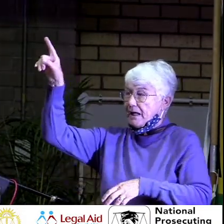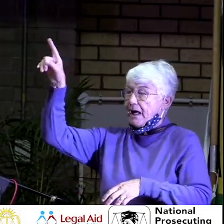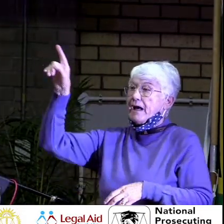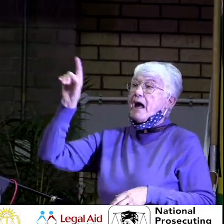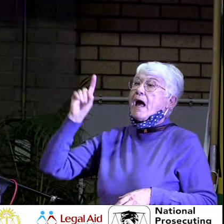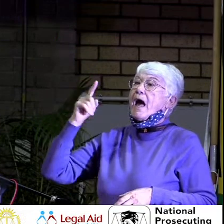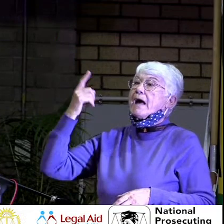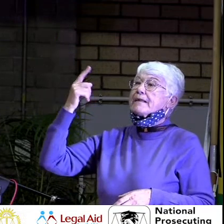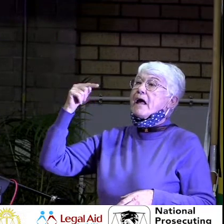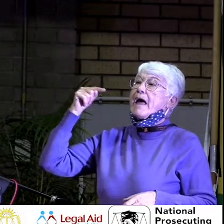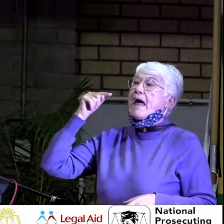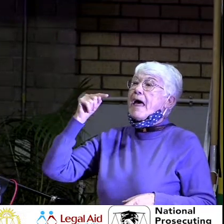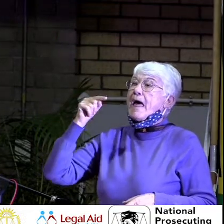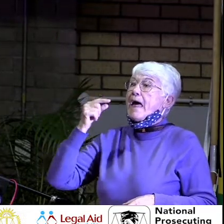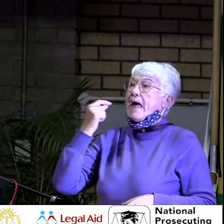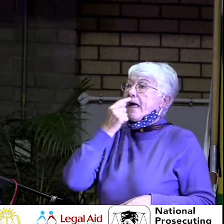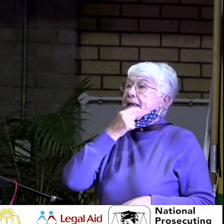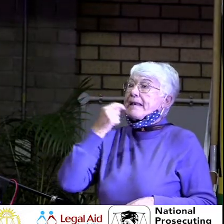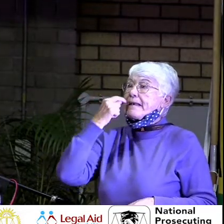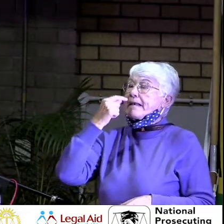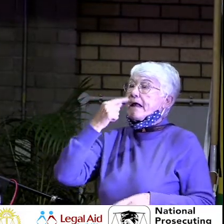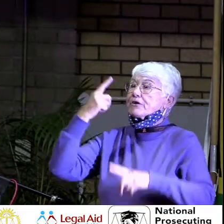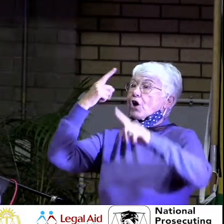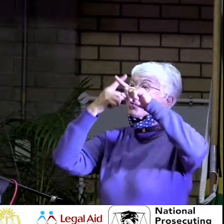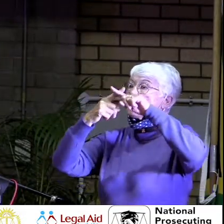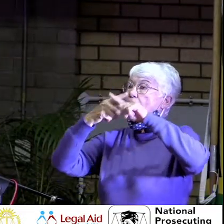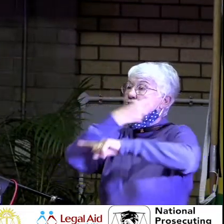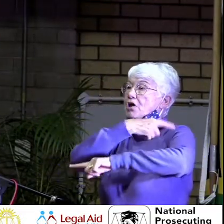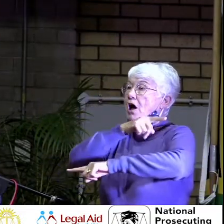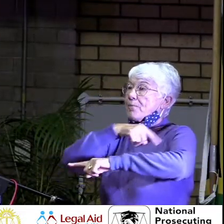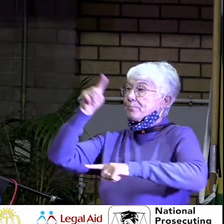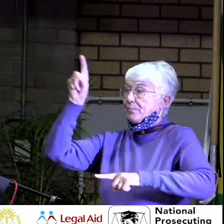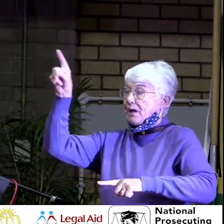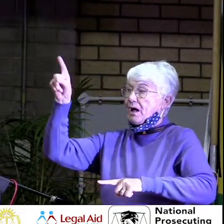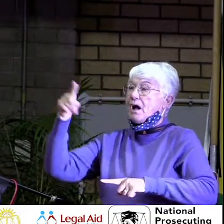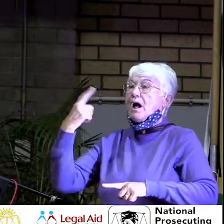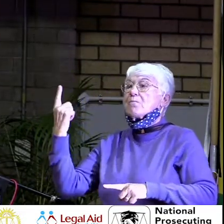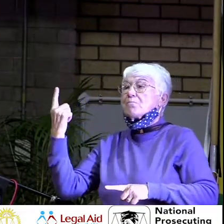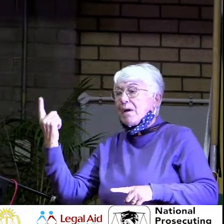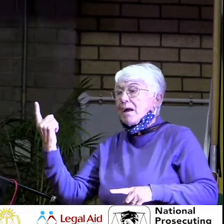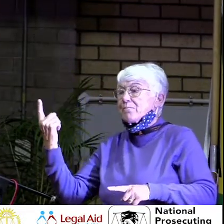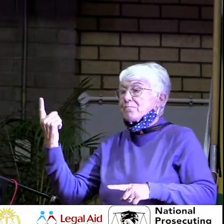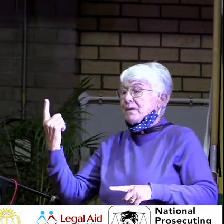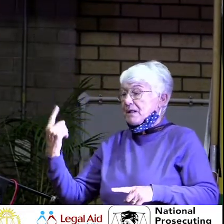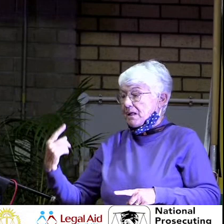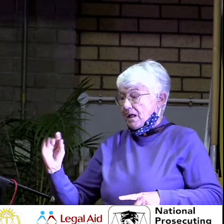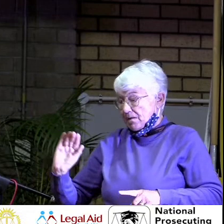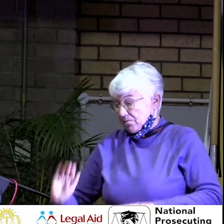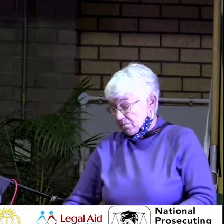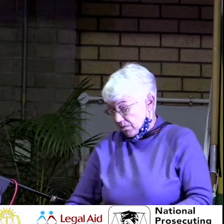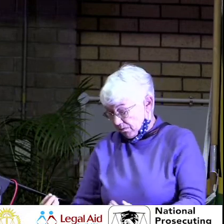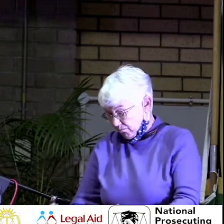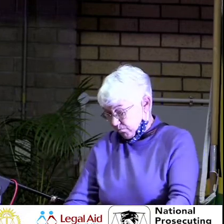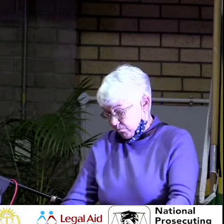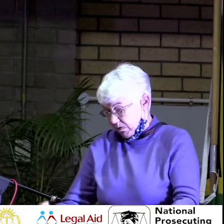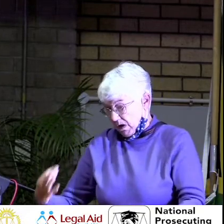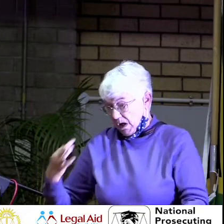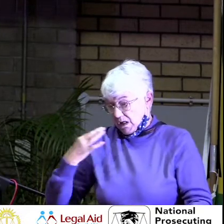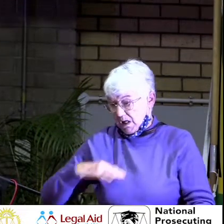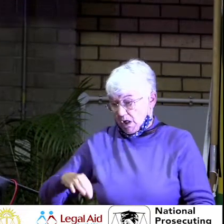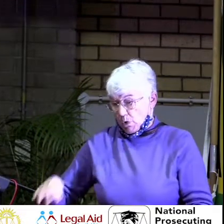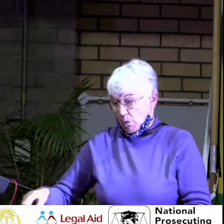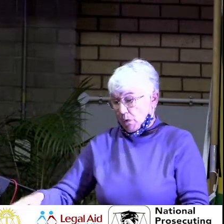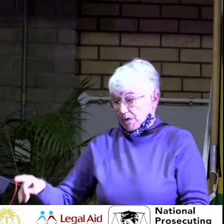life-saving operation on a little girl that has been raped violently.